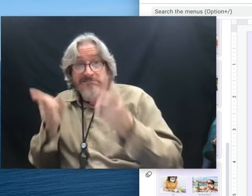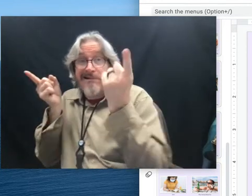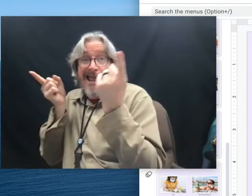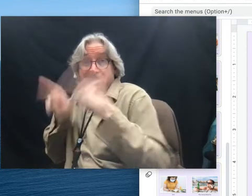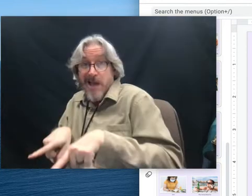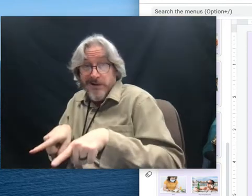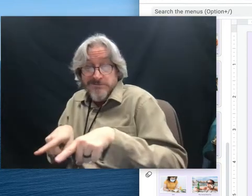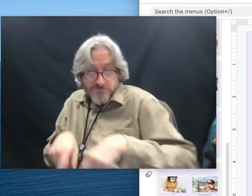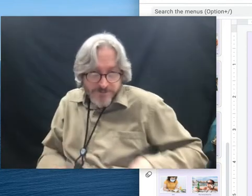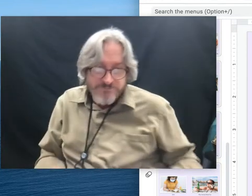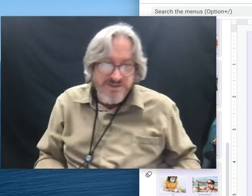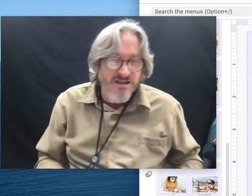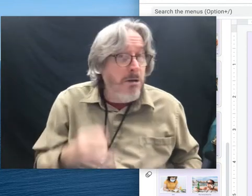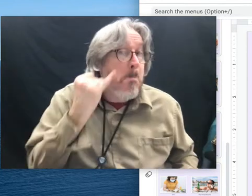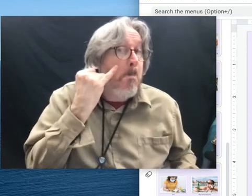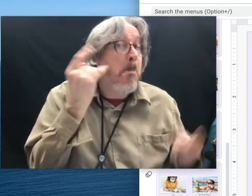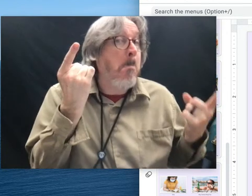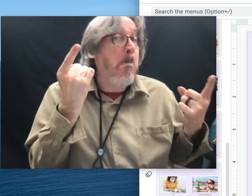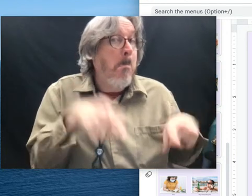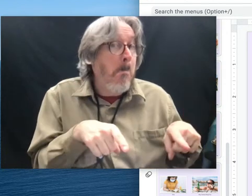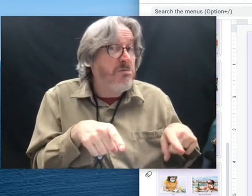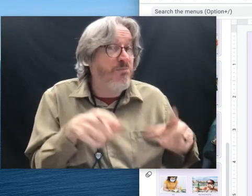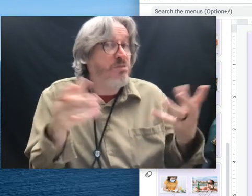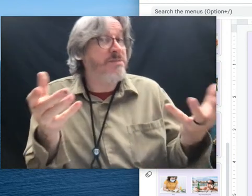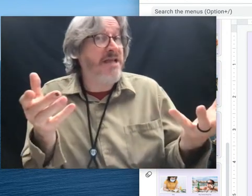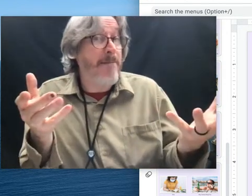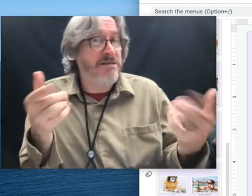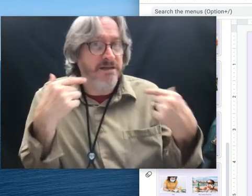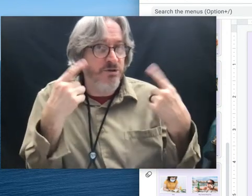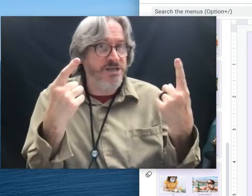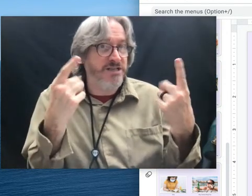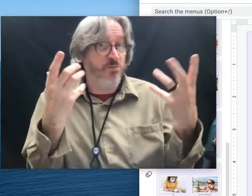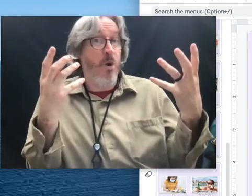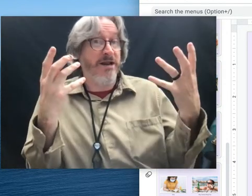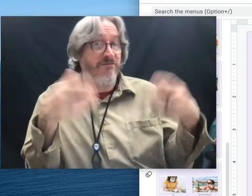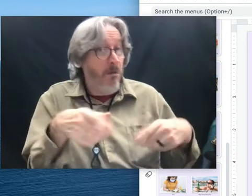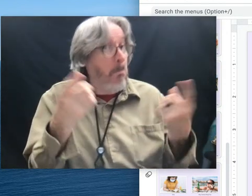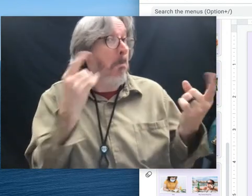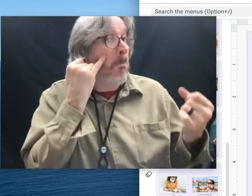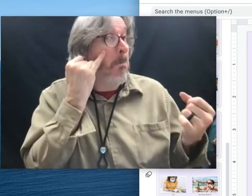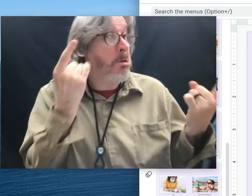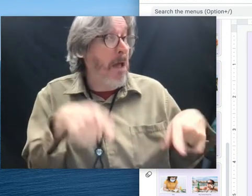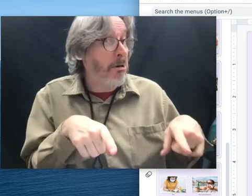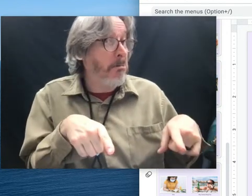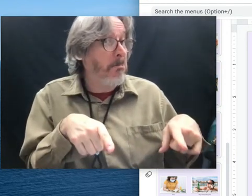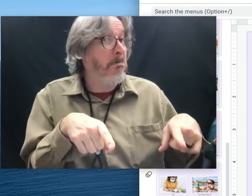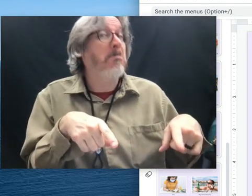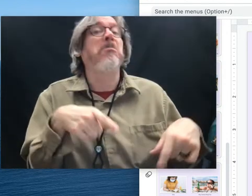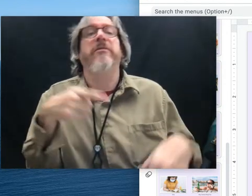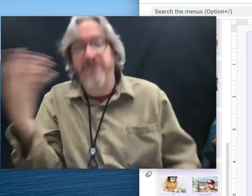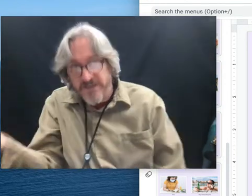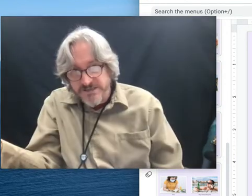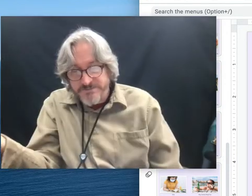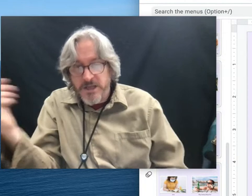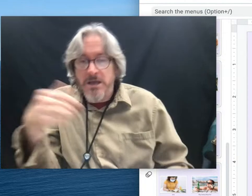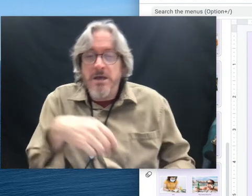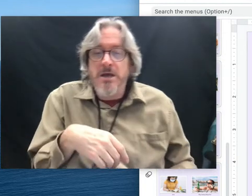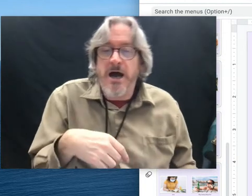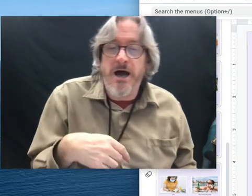Happen, right? Suppose something happens. I'm using this what if, suppose happen, then